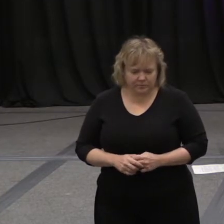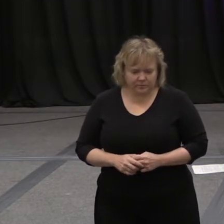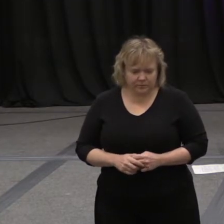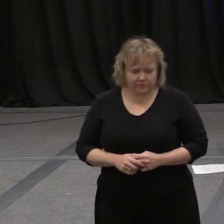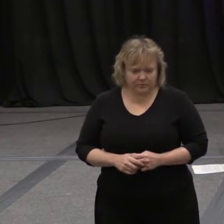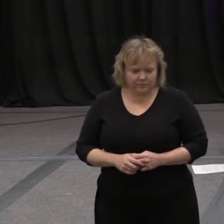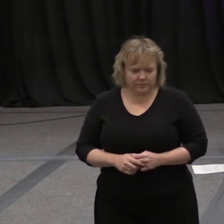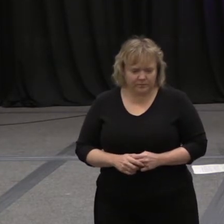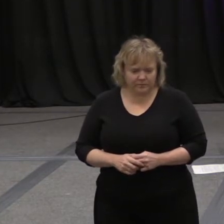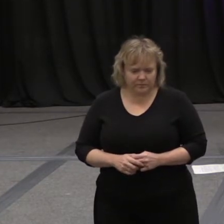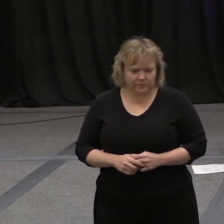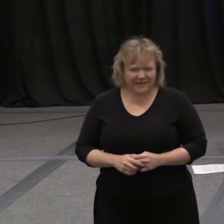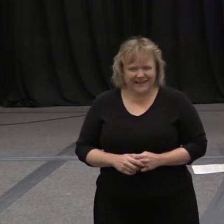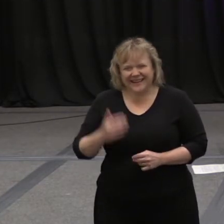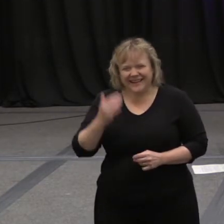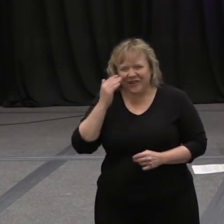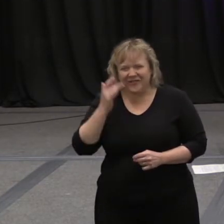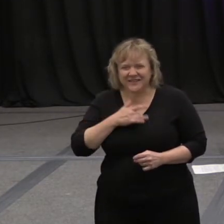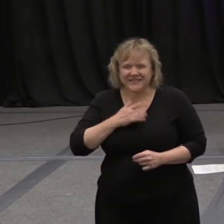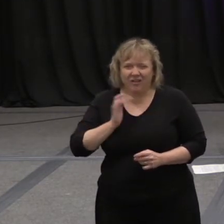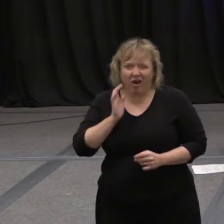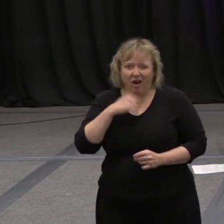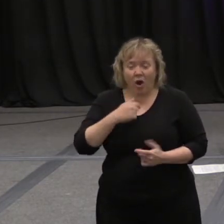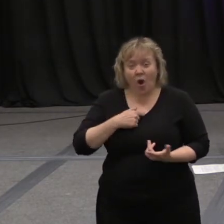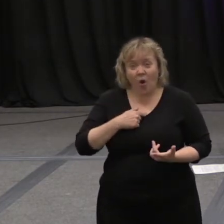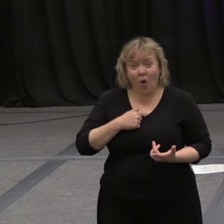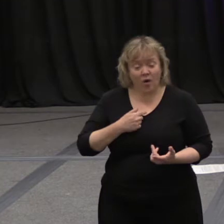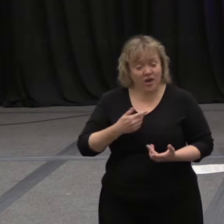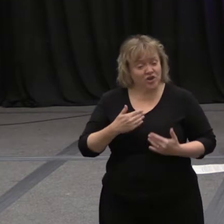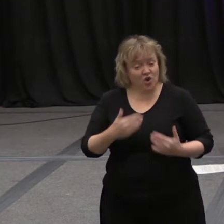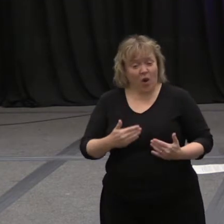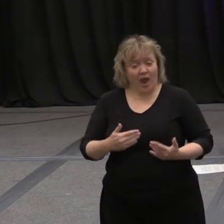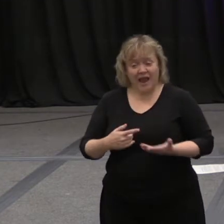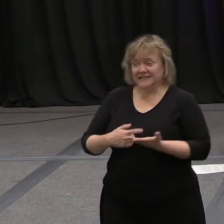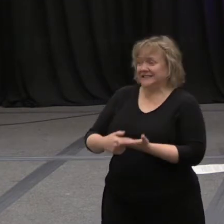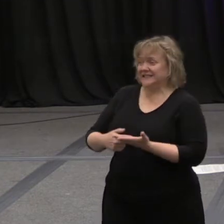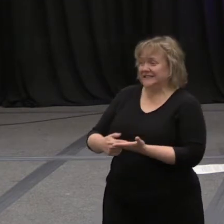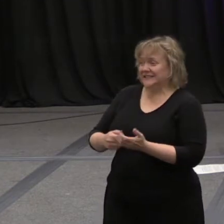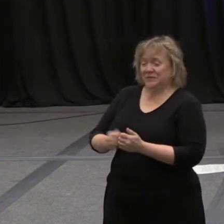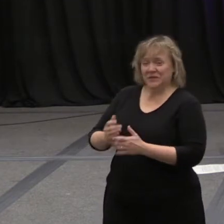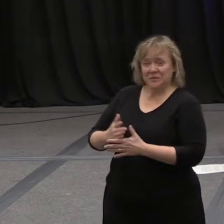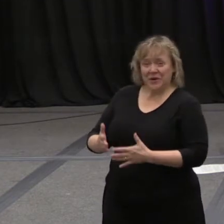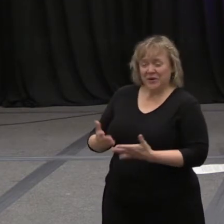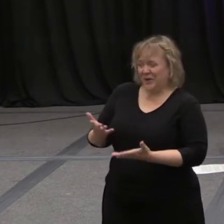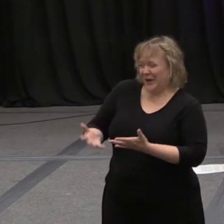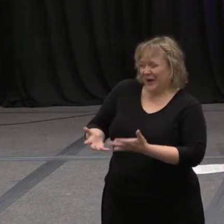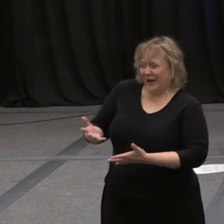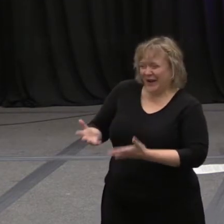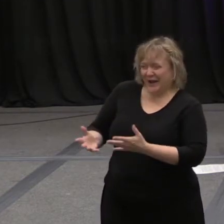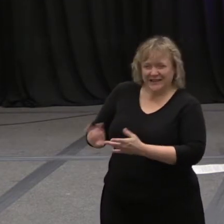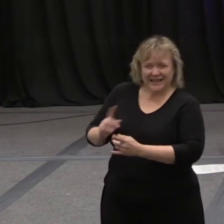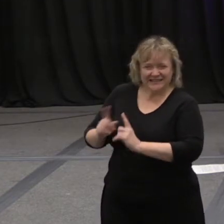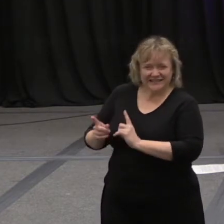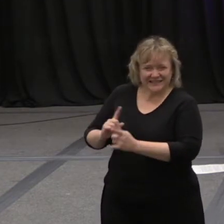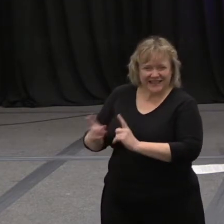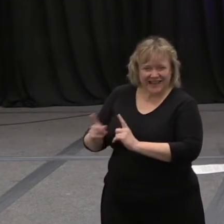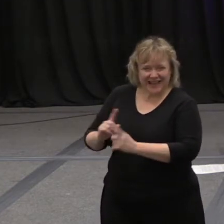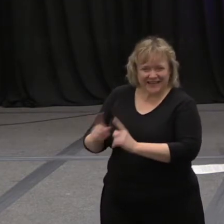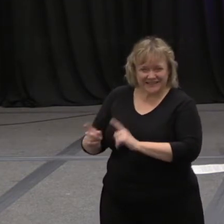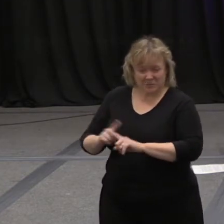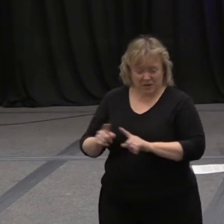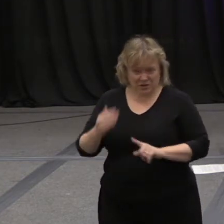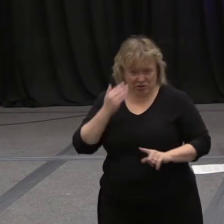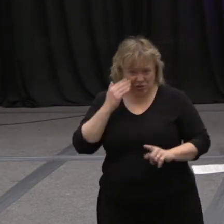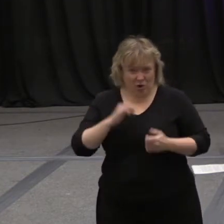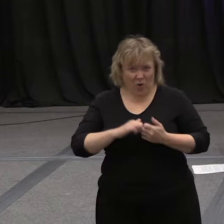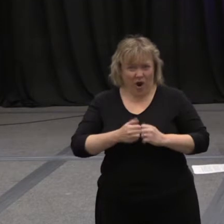it's really, talk to your partner, discuss it with your partner. Way easier said than done. Can we say how hard it is to say to your partner, I